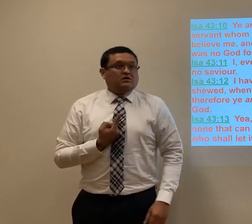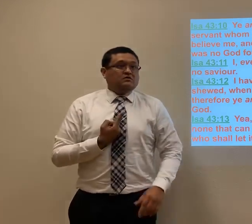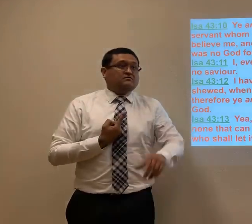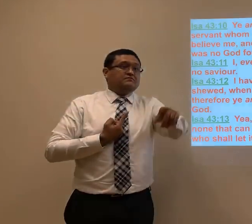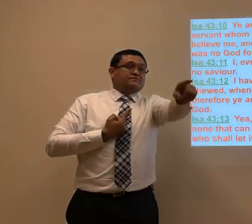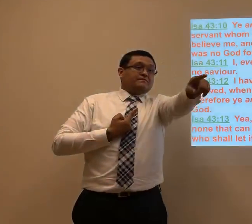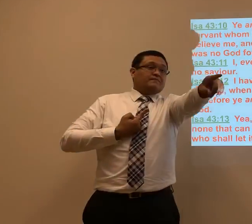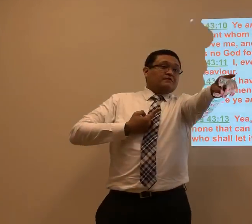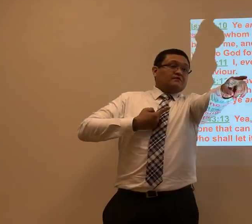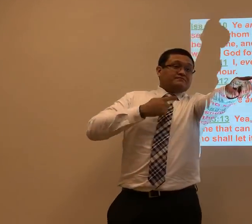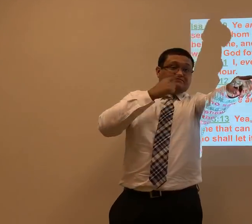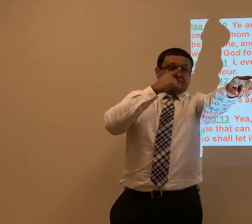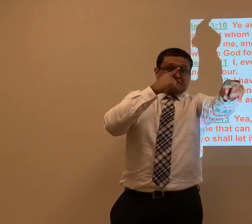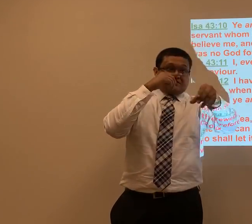that I am the only one. In